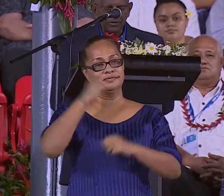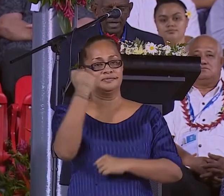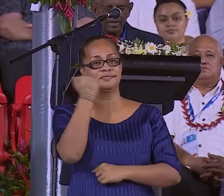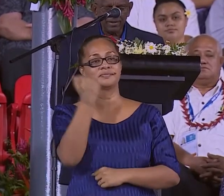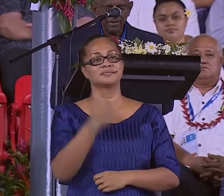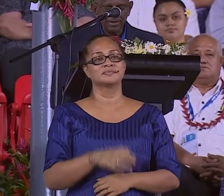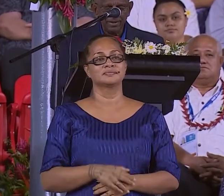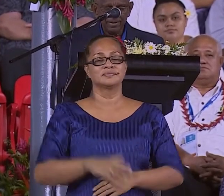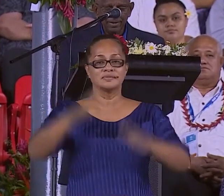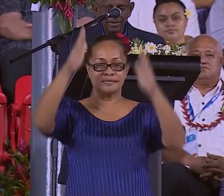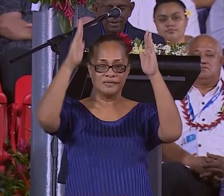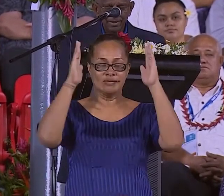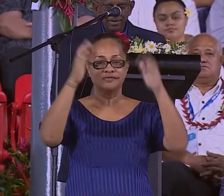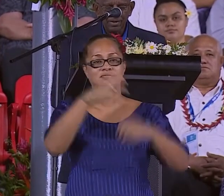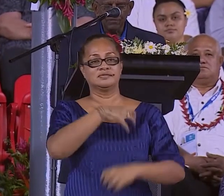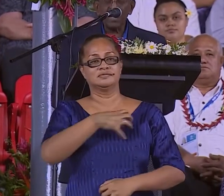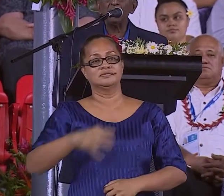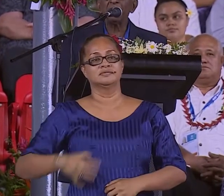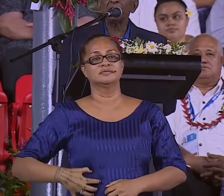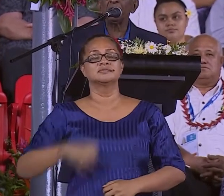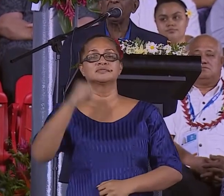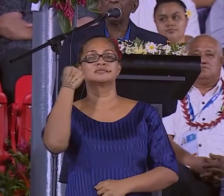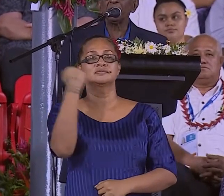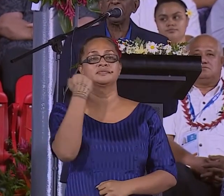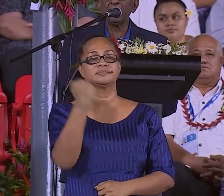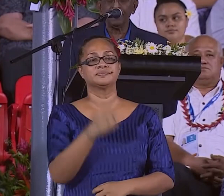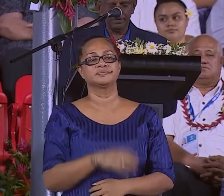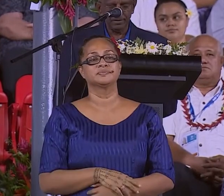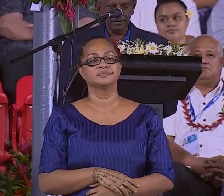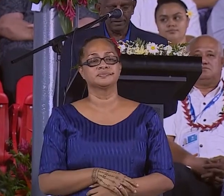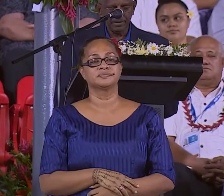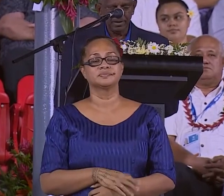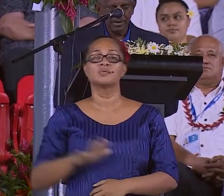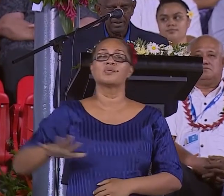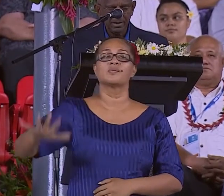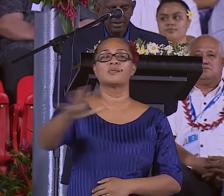Heads of State of Governments in the Pacific,